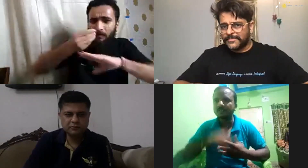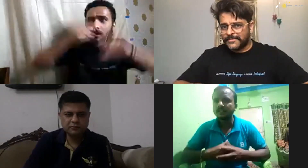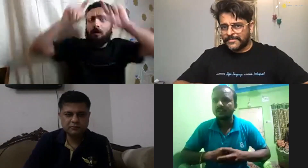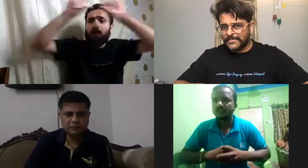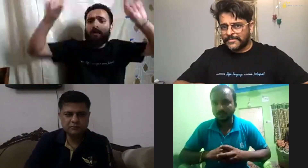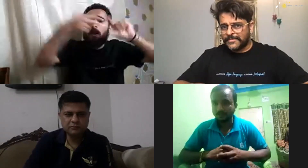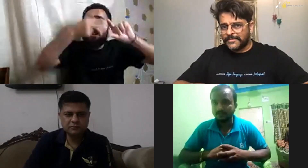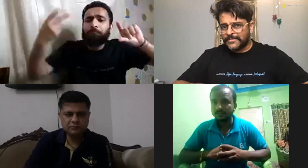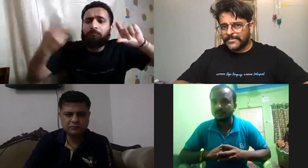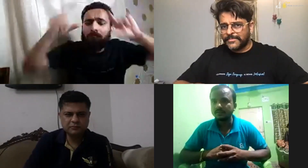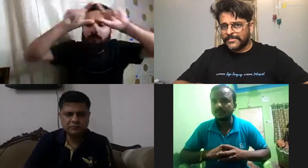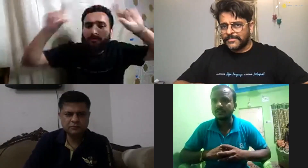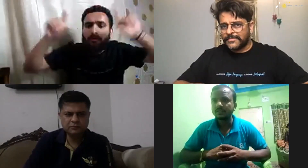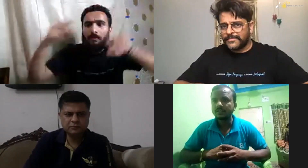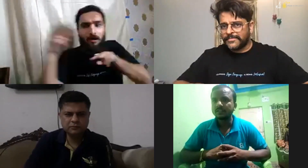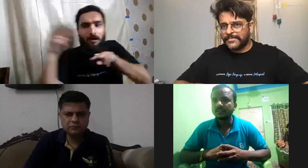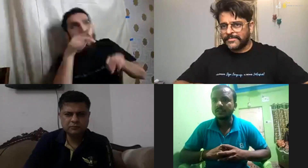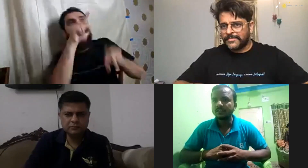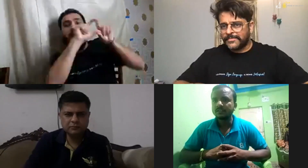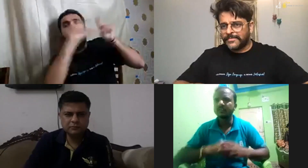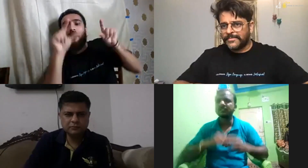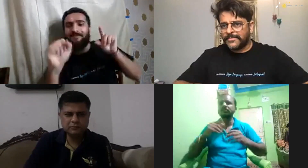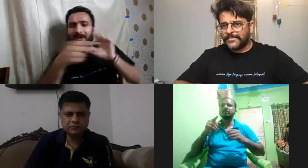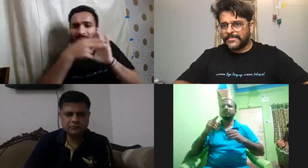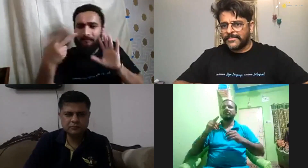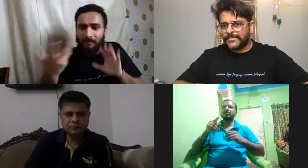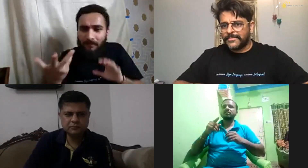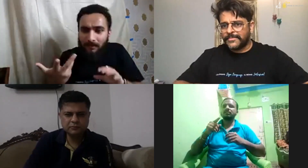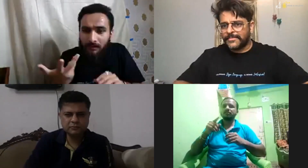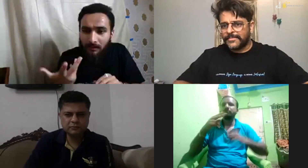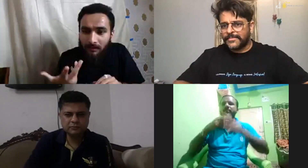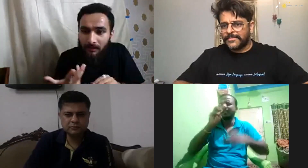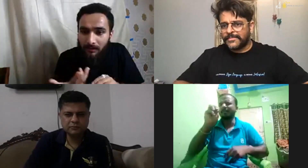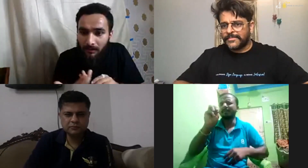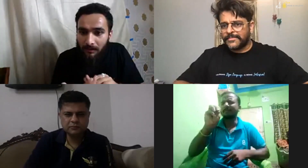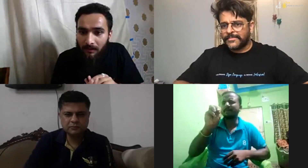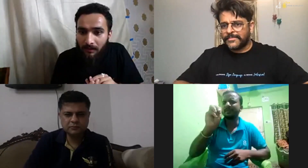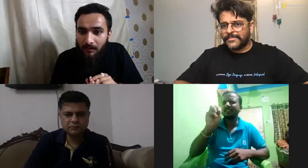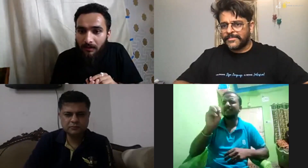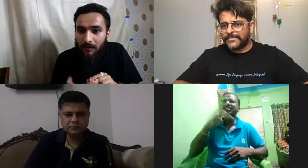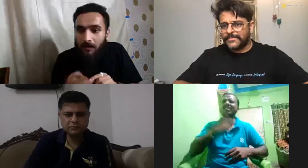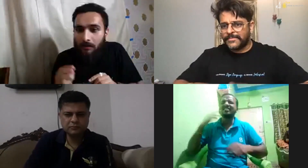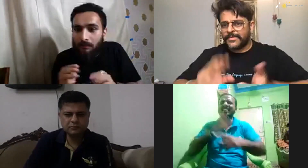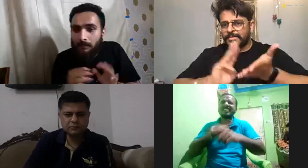So Raghu, what's the name of your stall? How people can figure out?